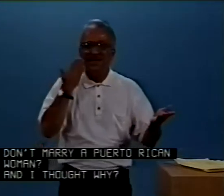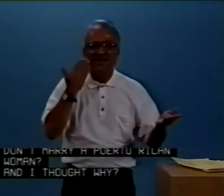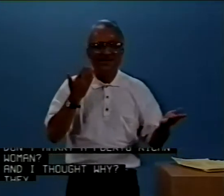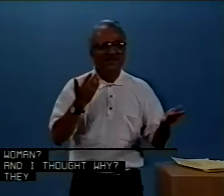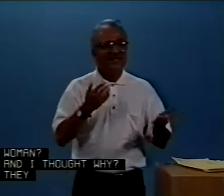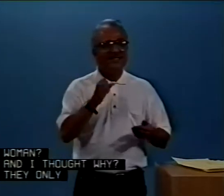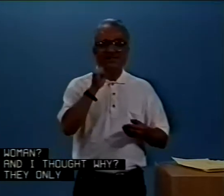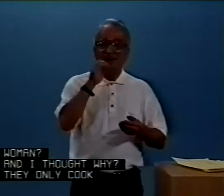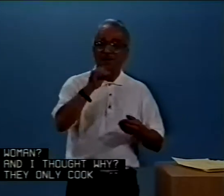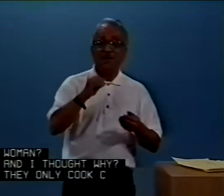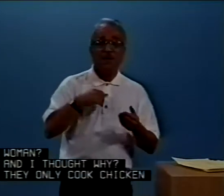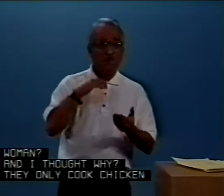puzzling statement,